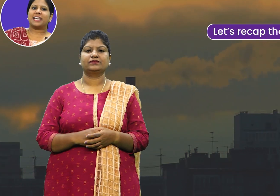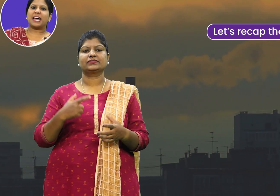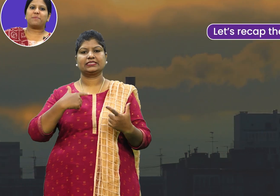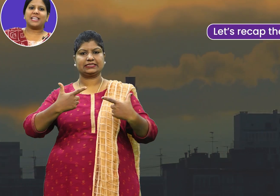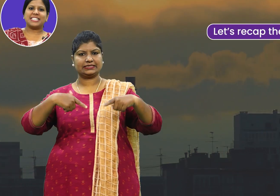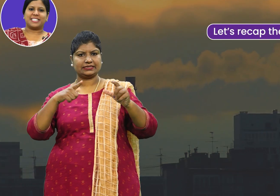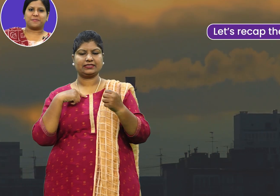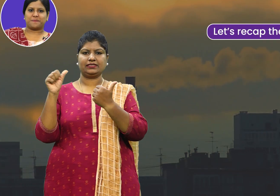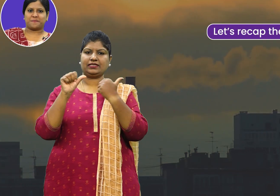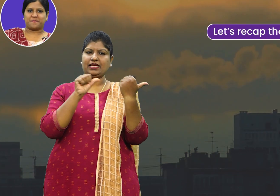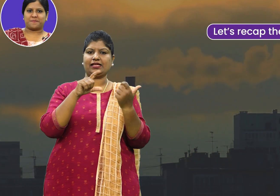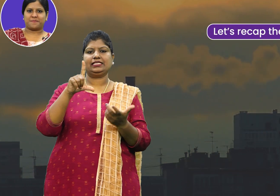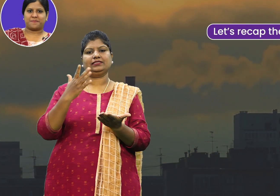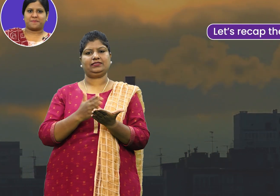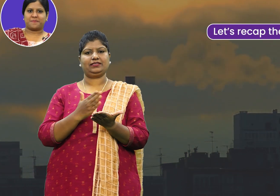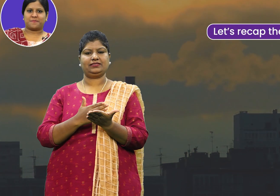Let's recap the lesson.